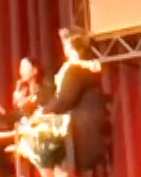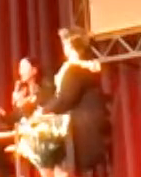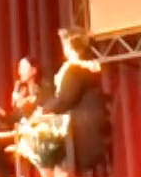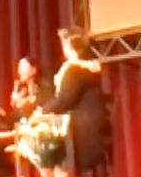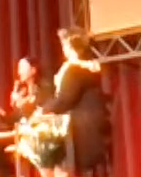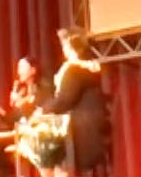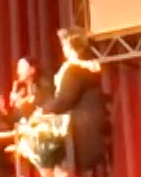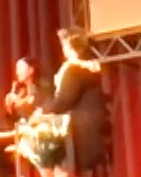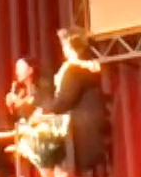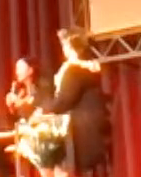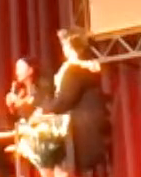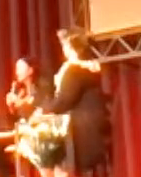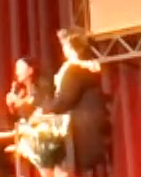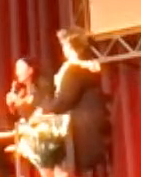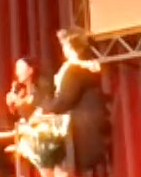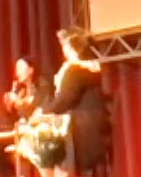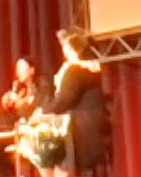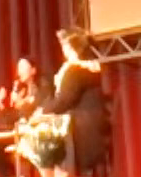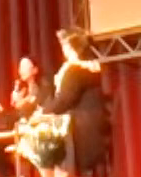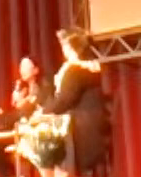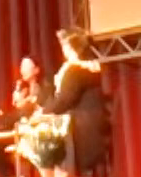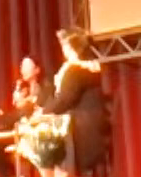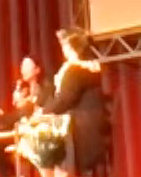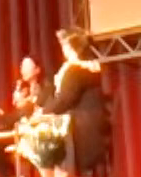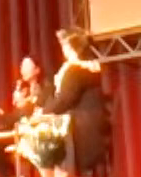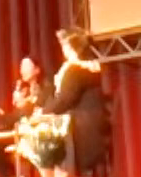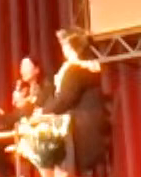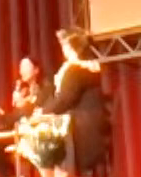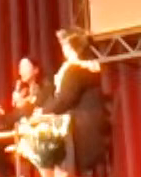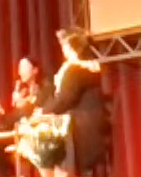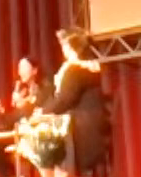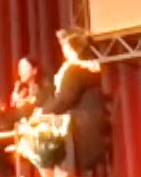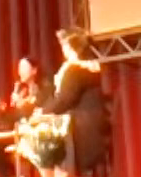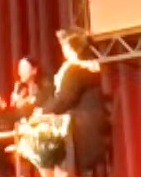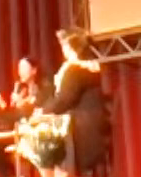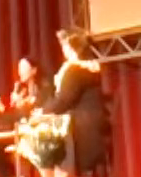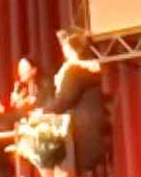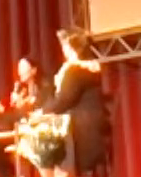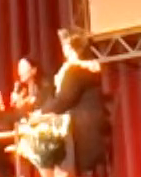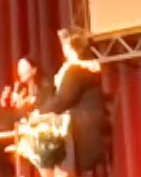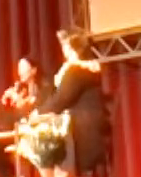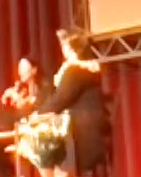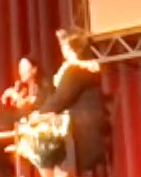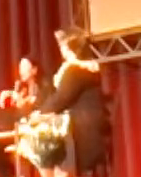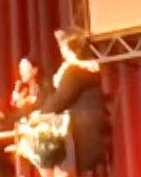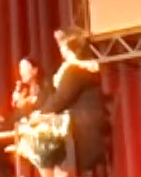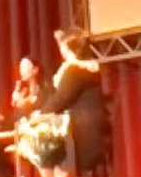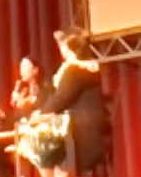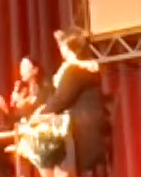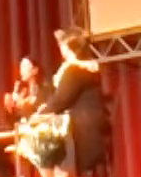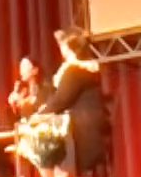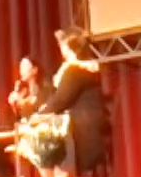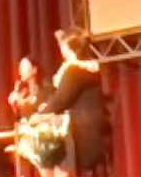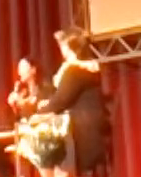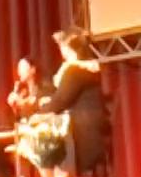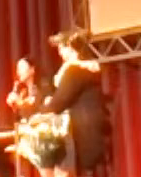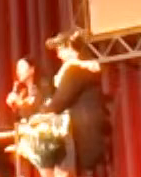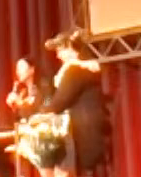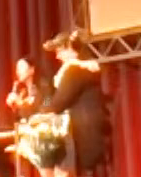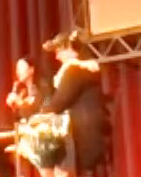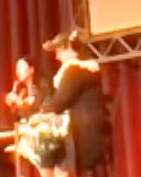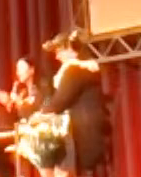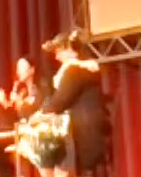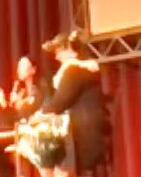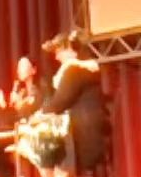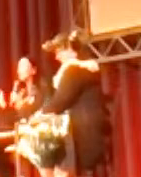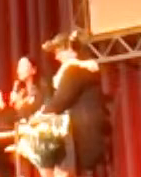was her play, Devilfish, and I was slated to direct it. So that really kicked up our commitment to